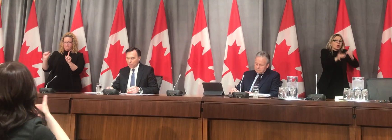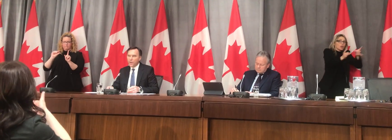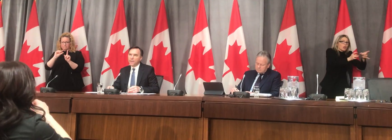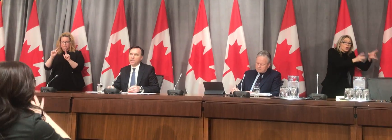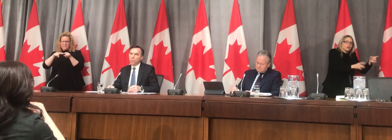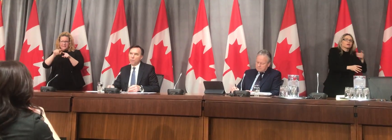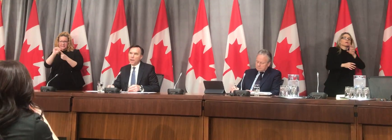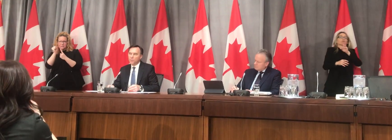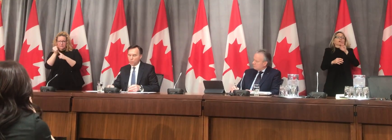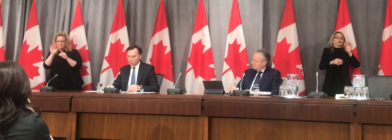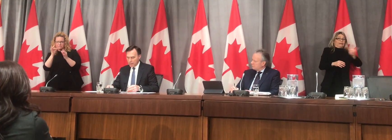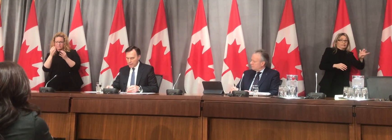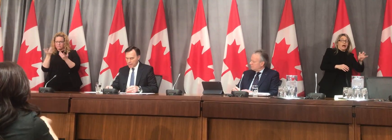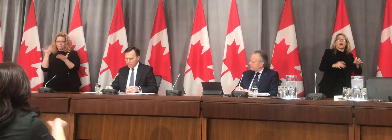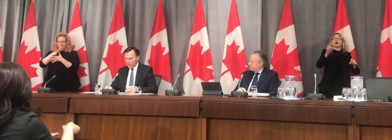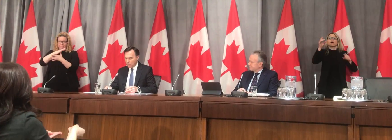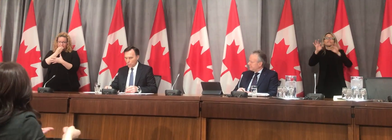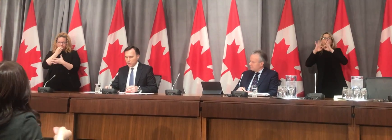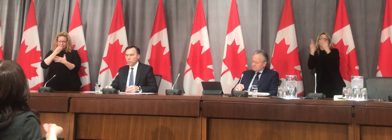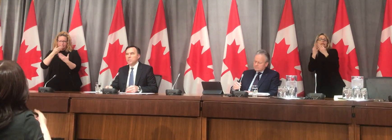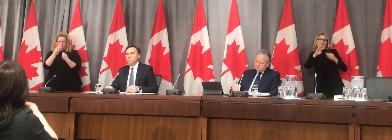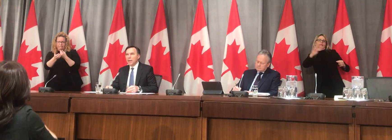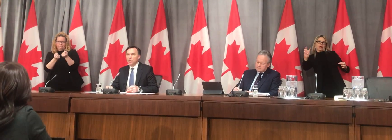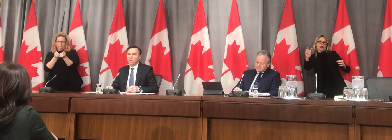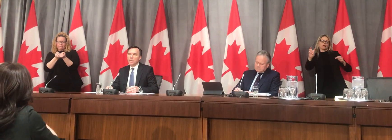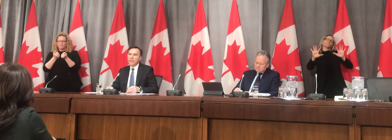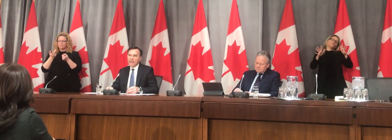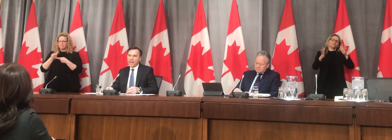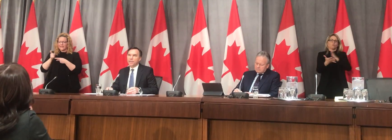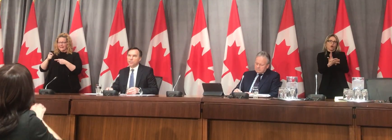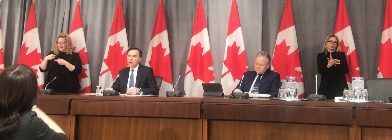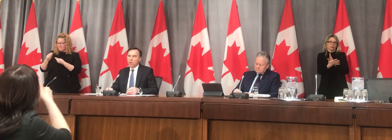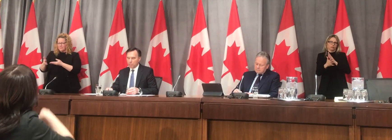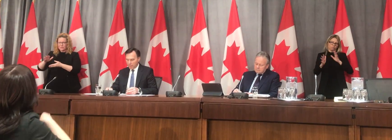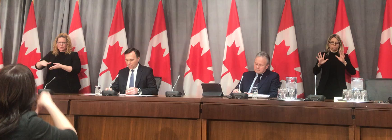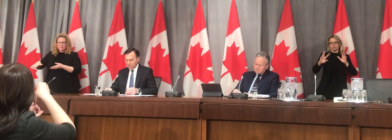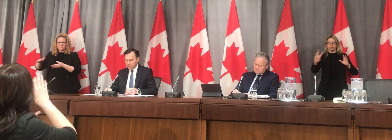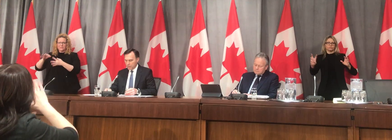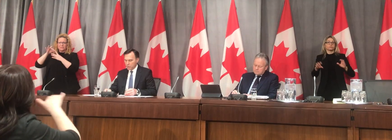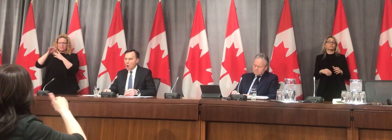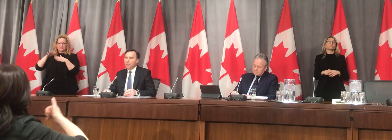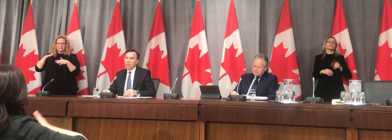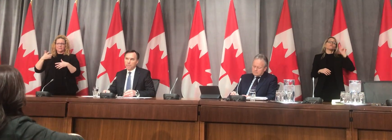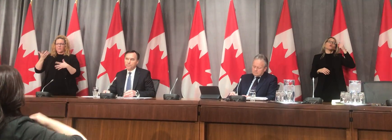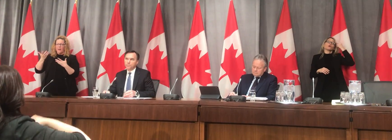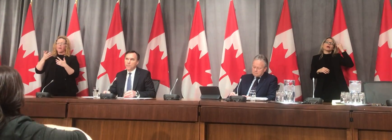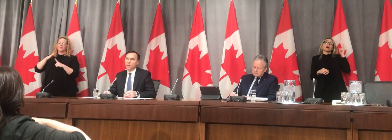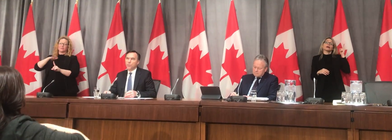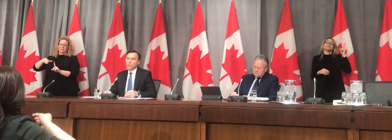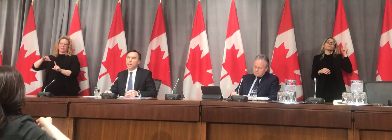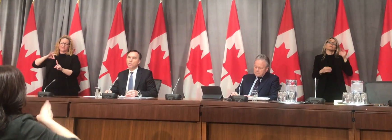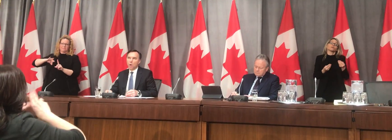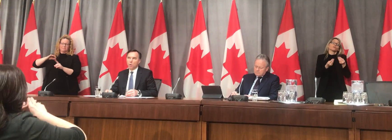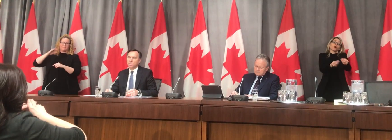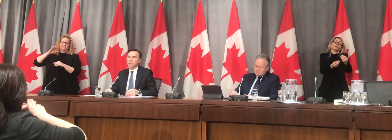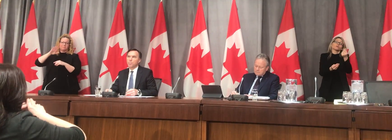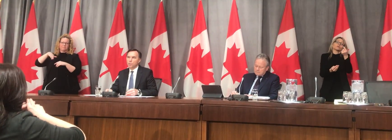kids well fed and provided for, the government will issue a special Canada Child Benefit top-up